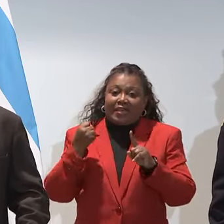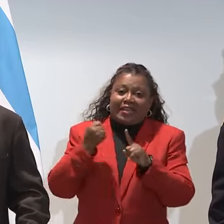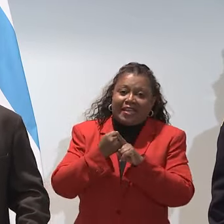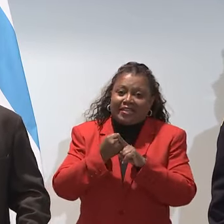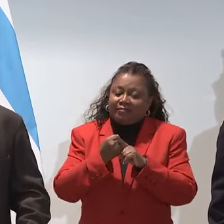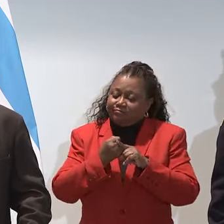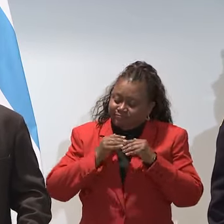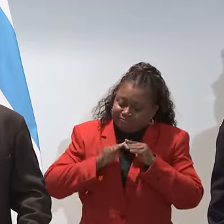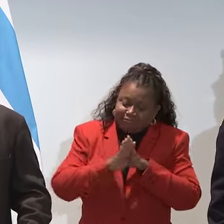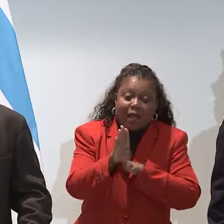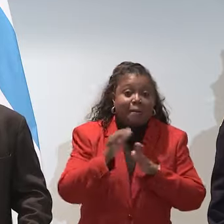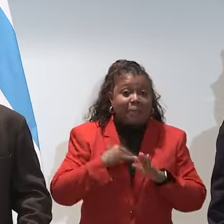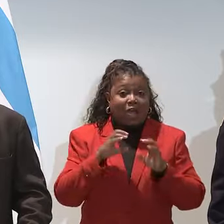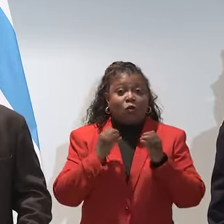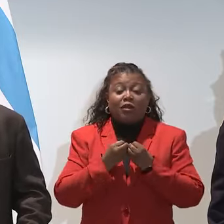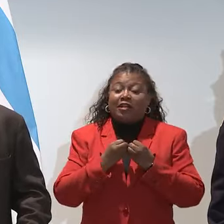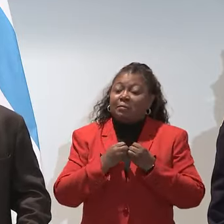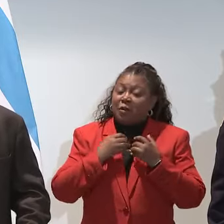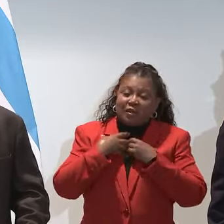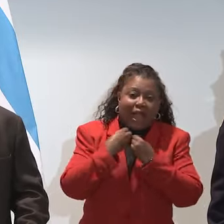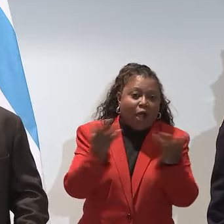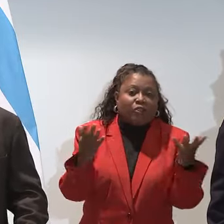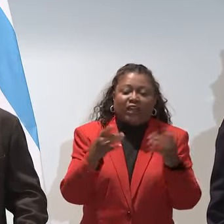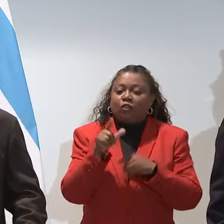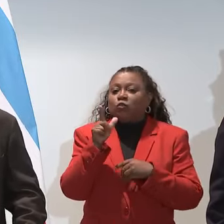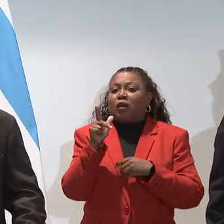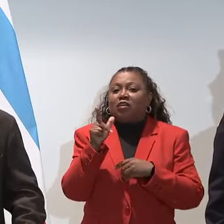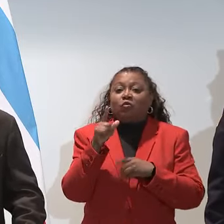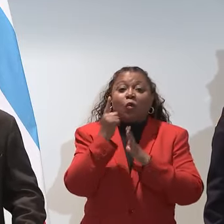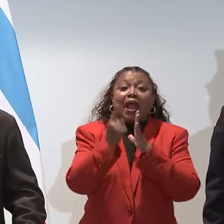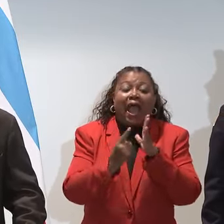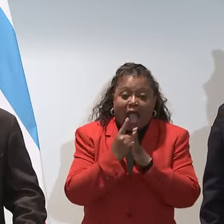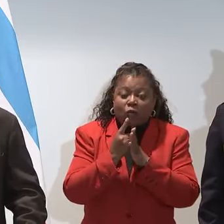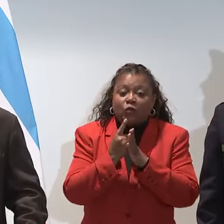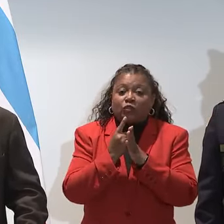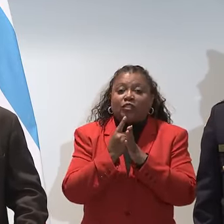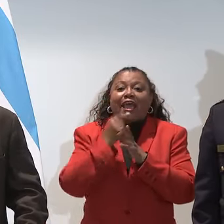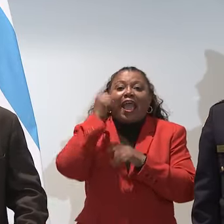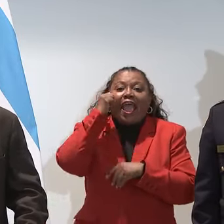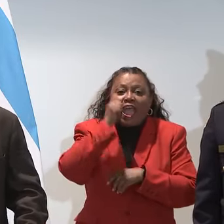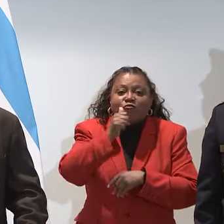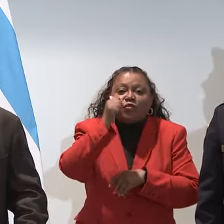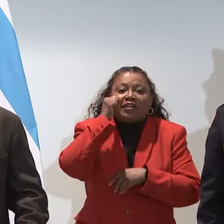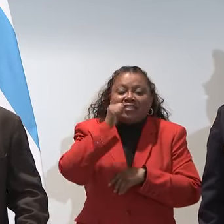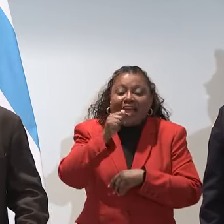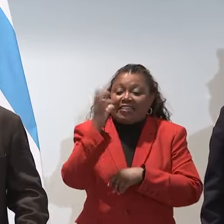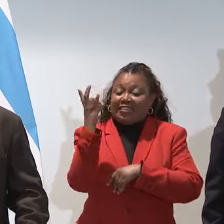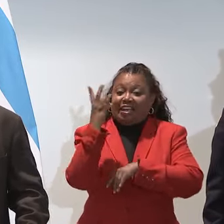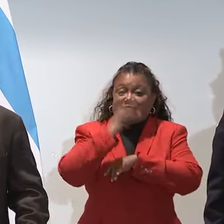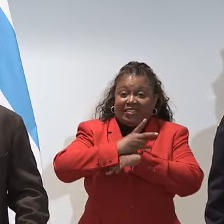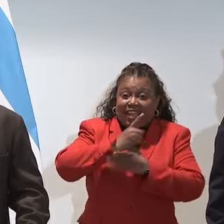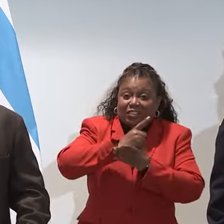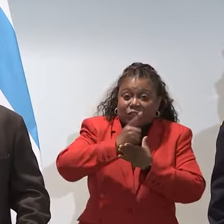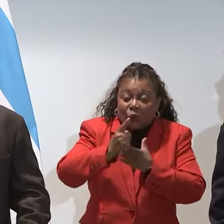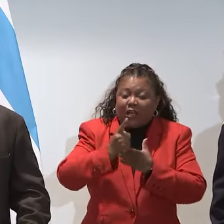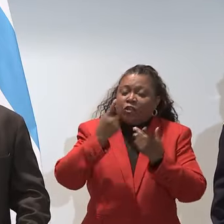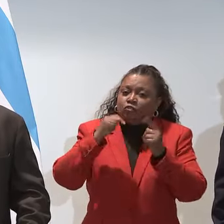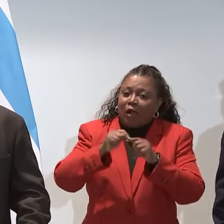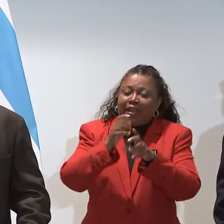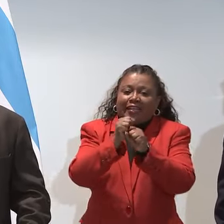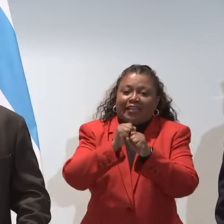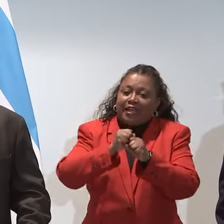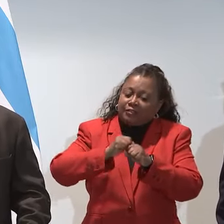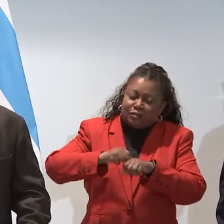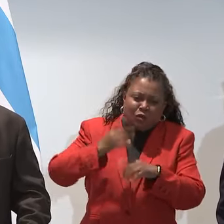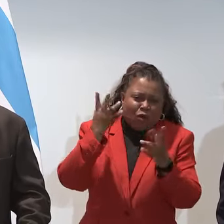the bricks. My organization is going to be out there some 21 hours per day, 7 days per week, trying to get to